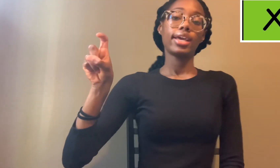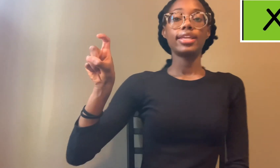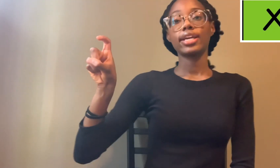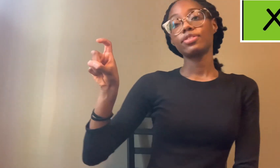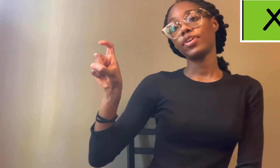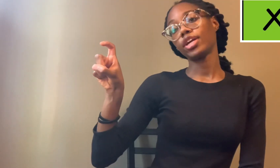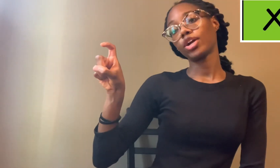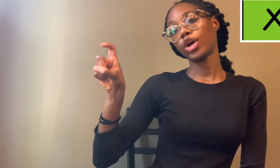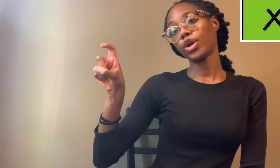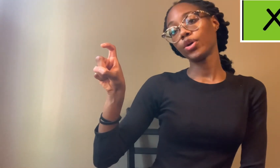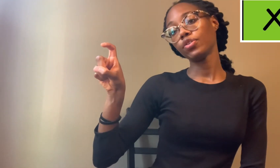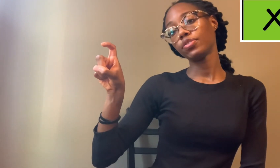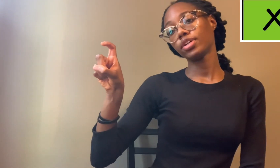Index finger curved.